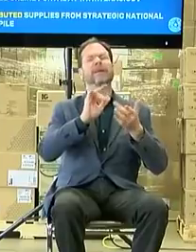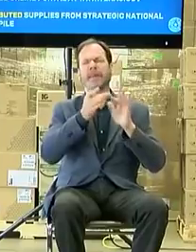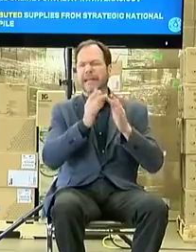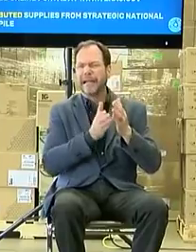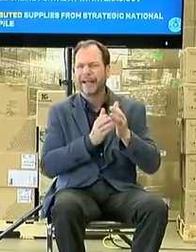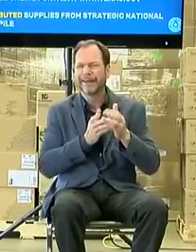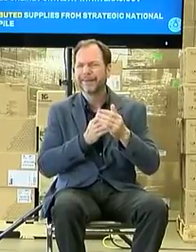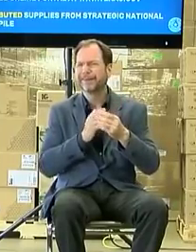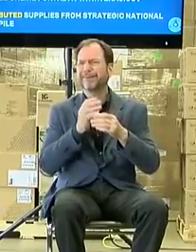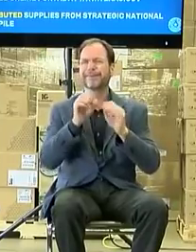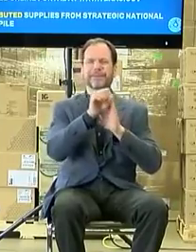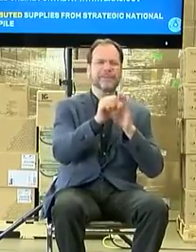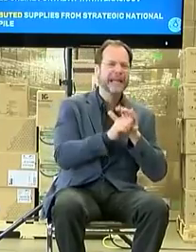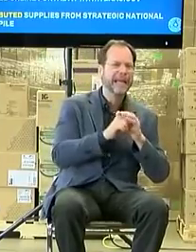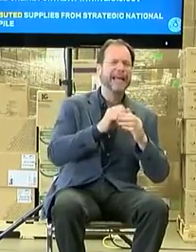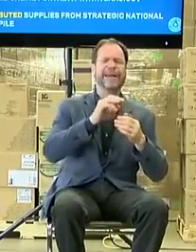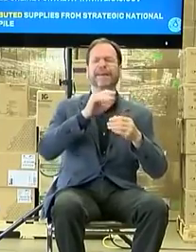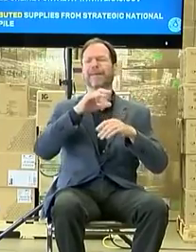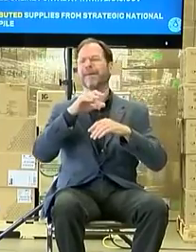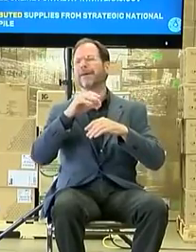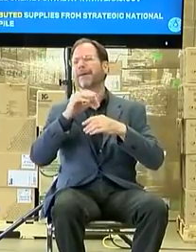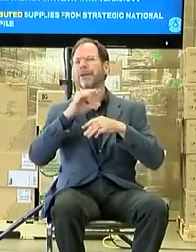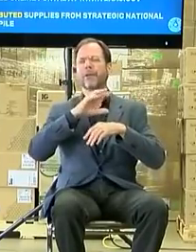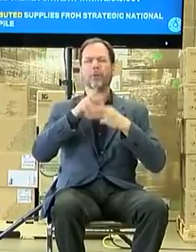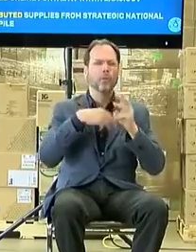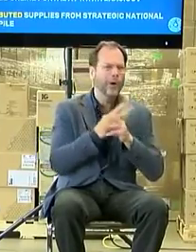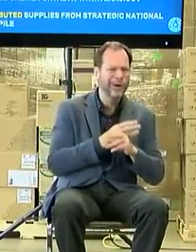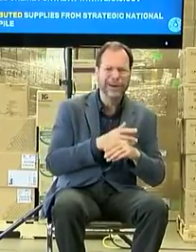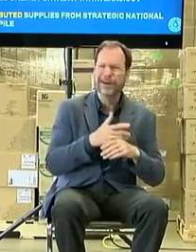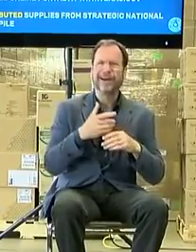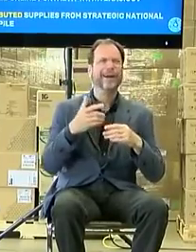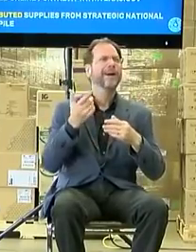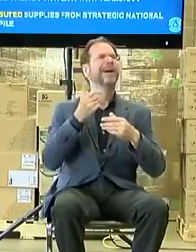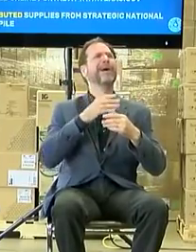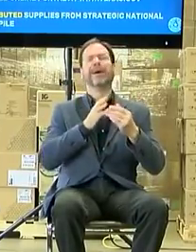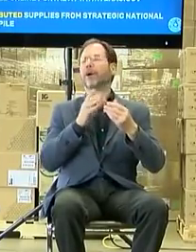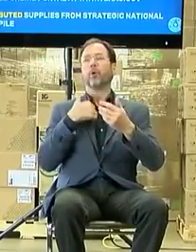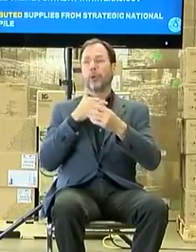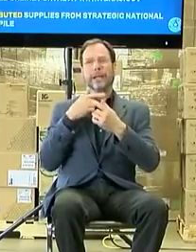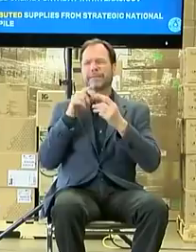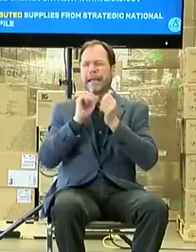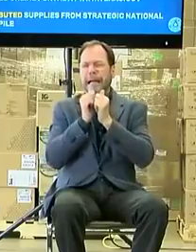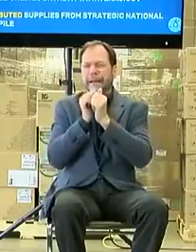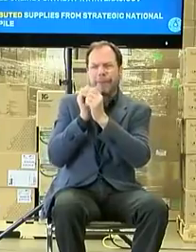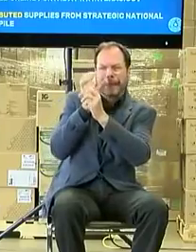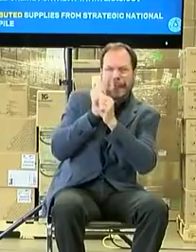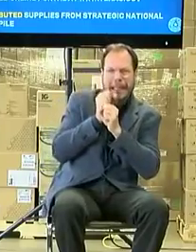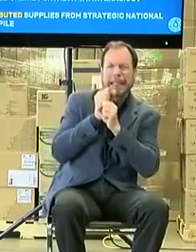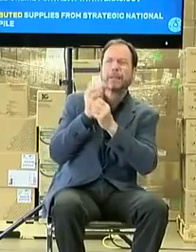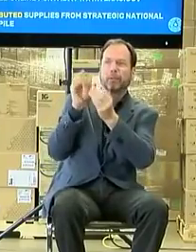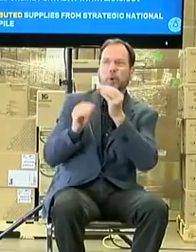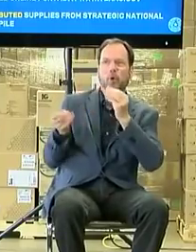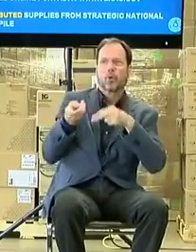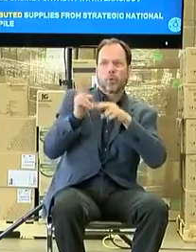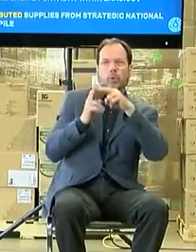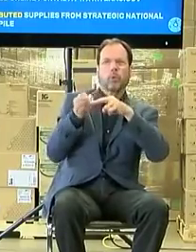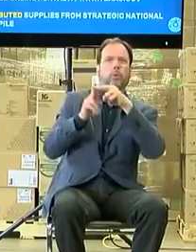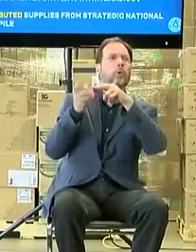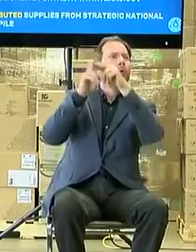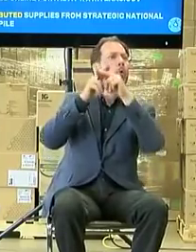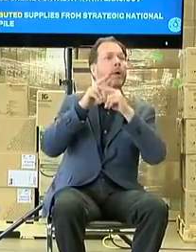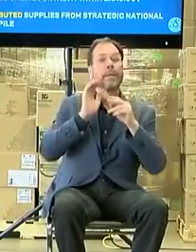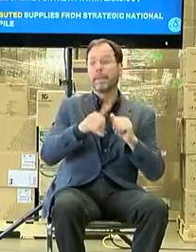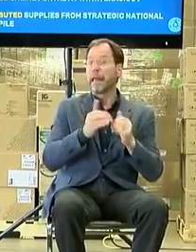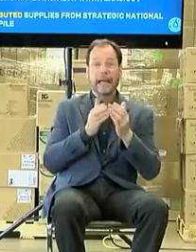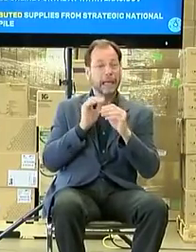entire globe have provided information that leads to access for more supplies. That